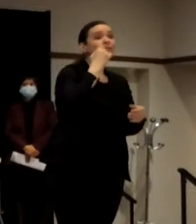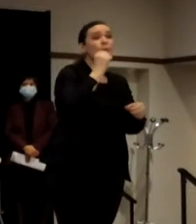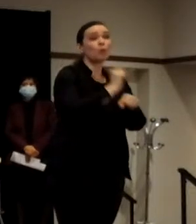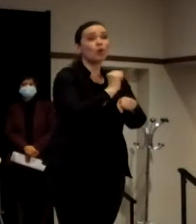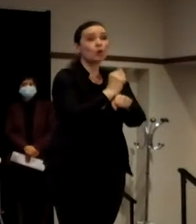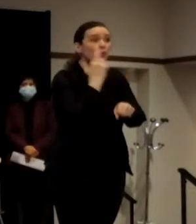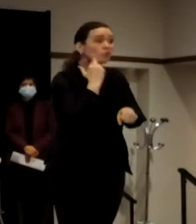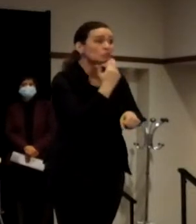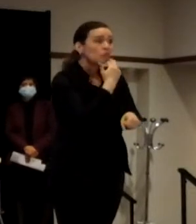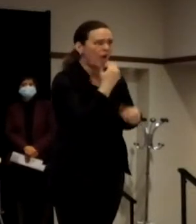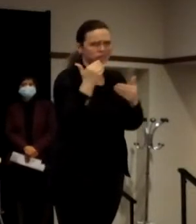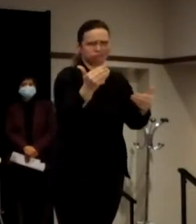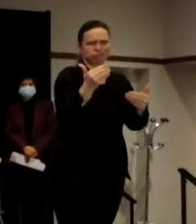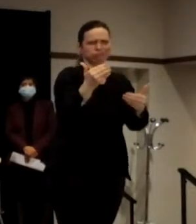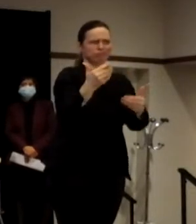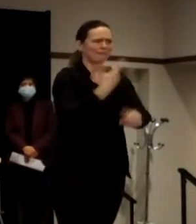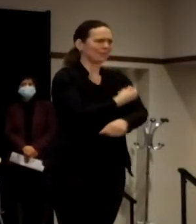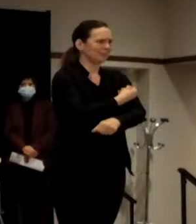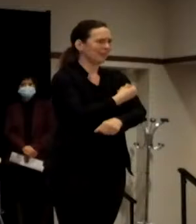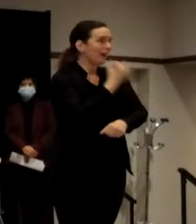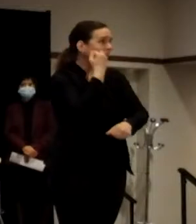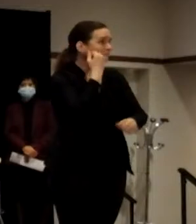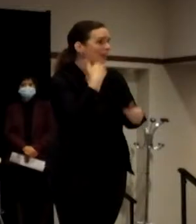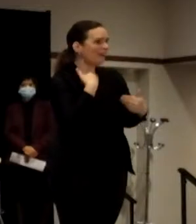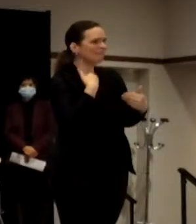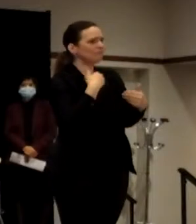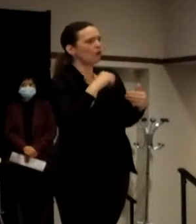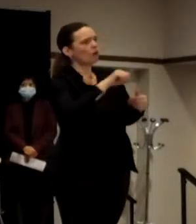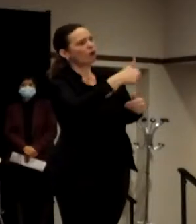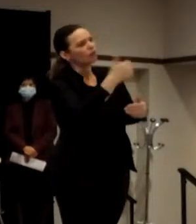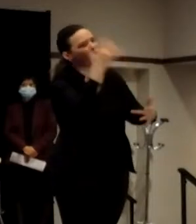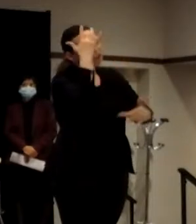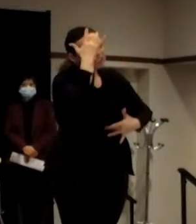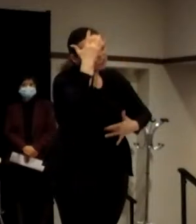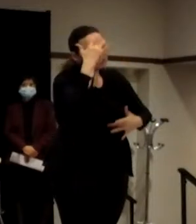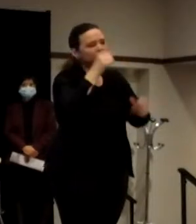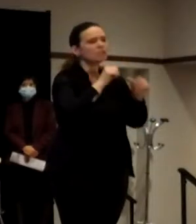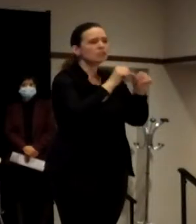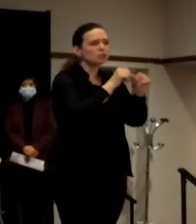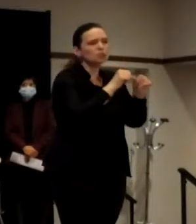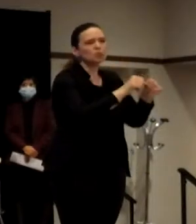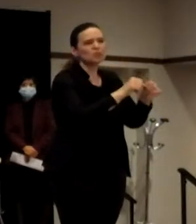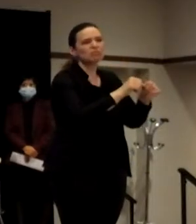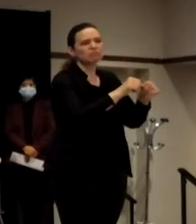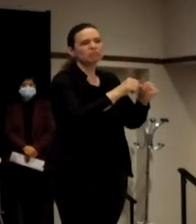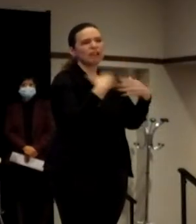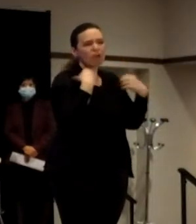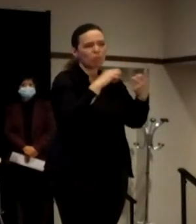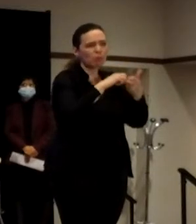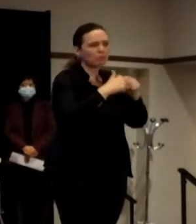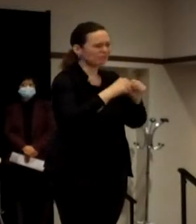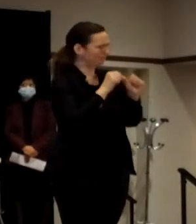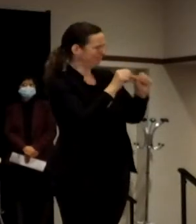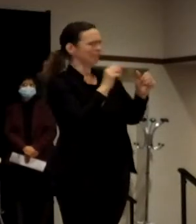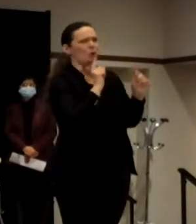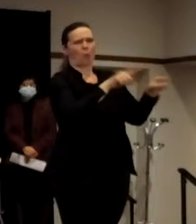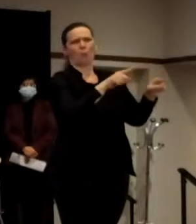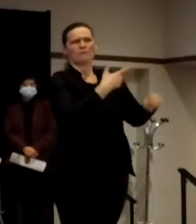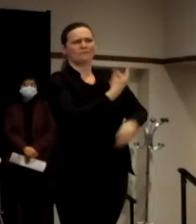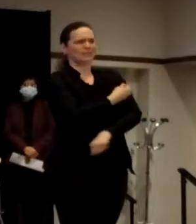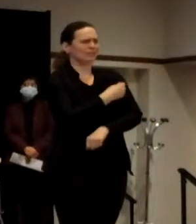The essentially the residence halls are similar to like an apartment complex. So just because you live in an apartment complex doesn't mean you're eligible at this